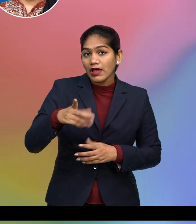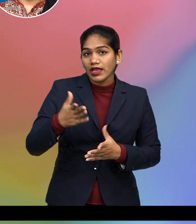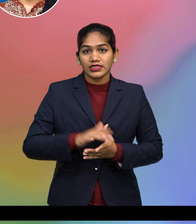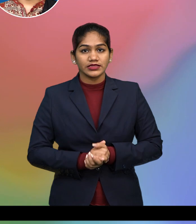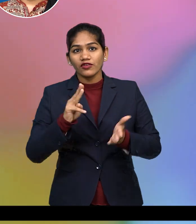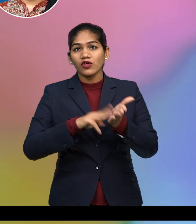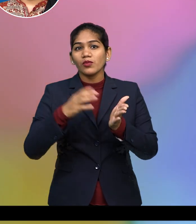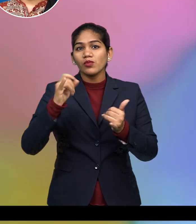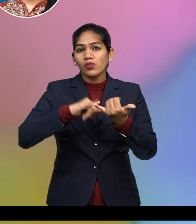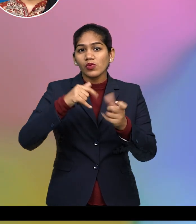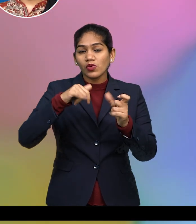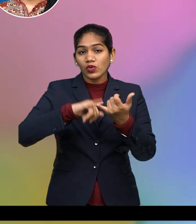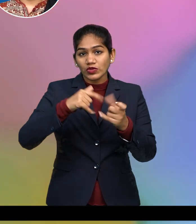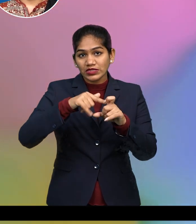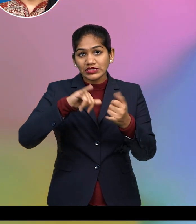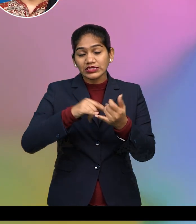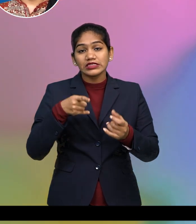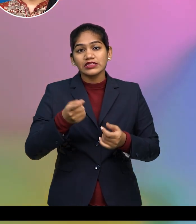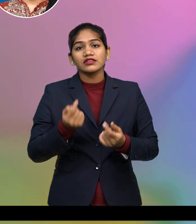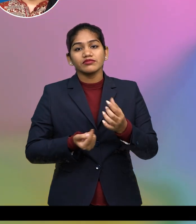bacteria reproduce